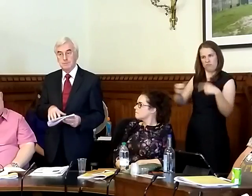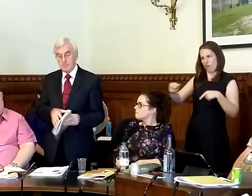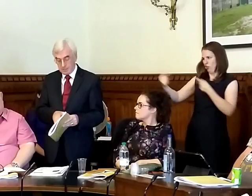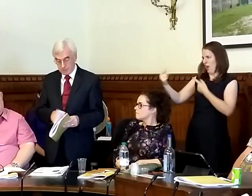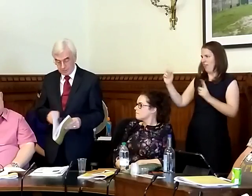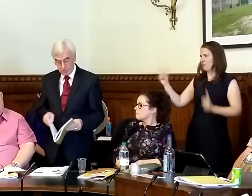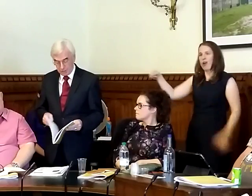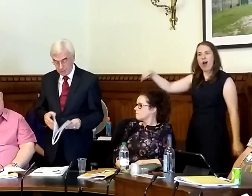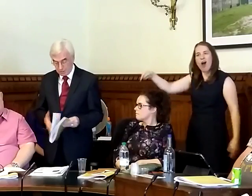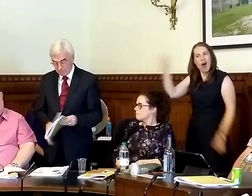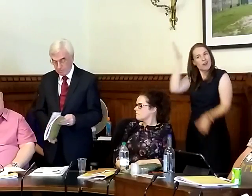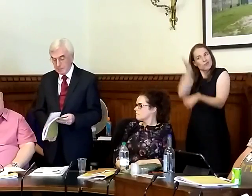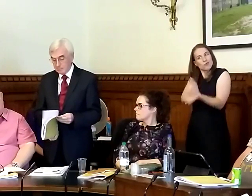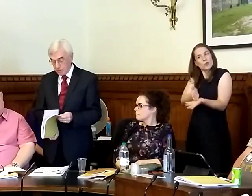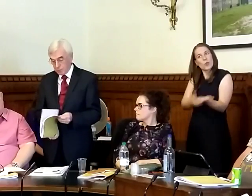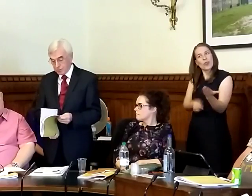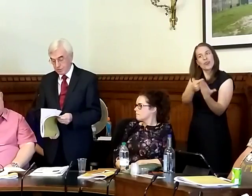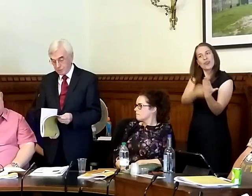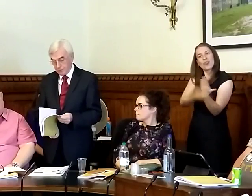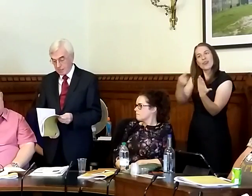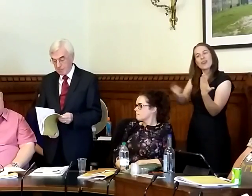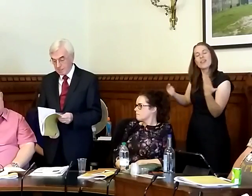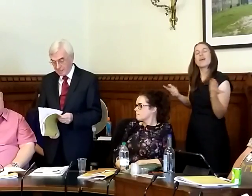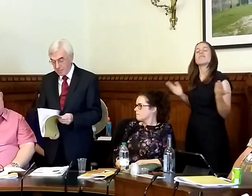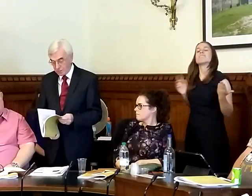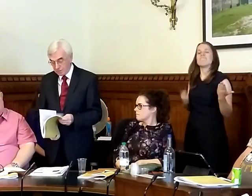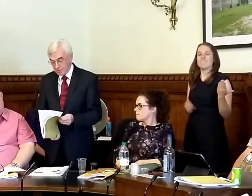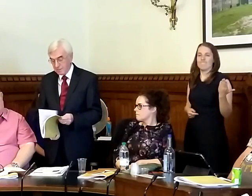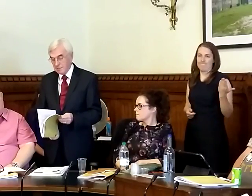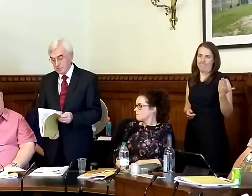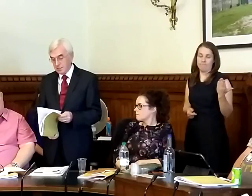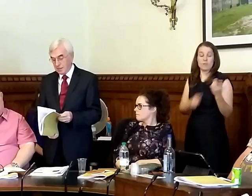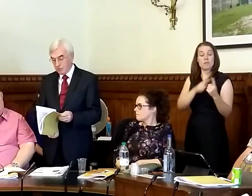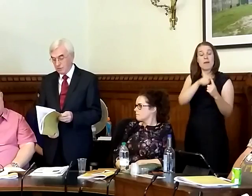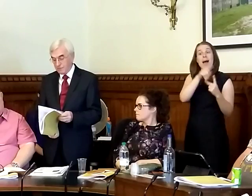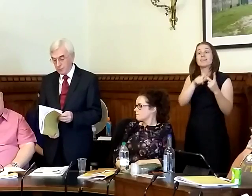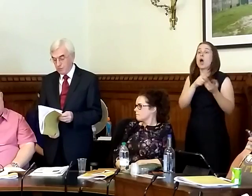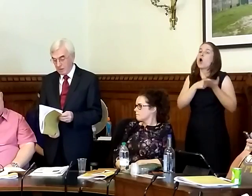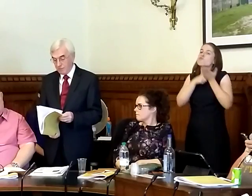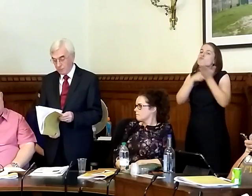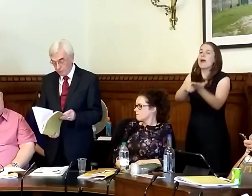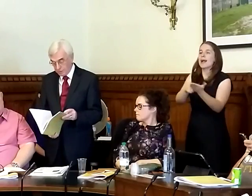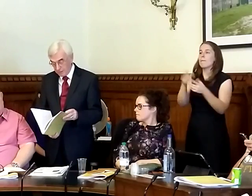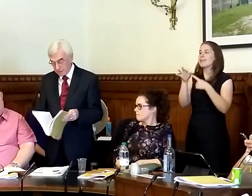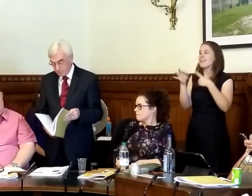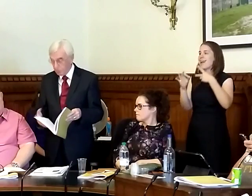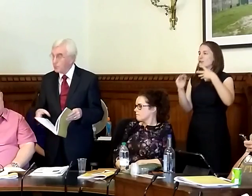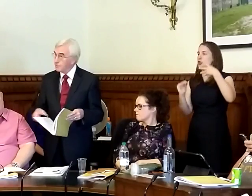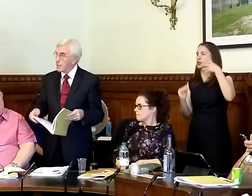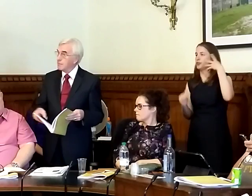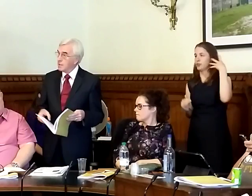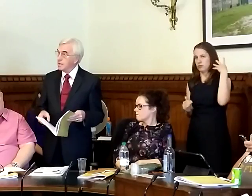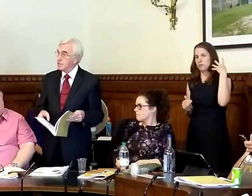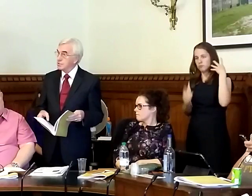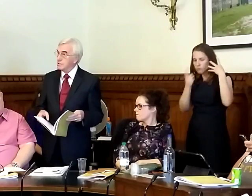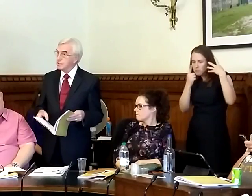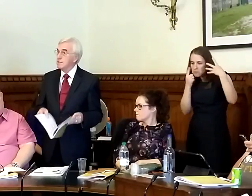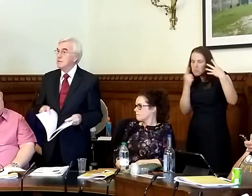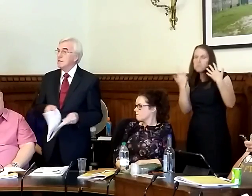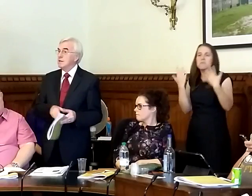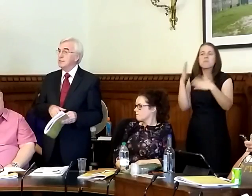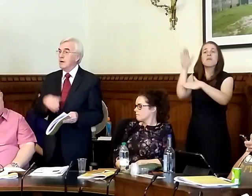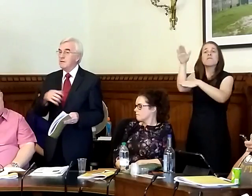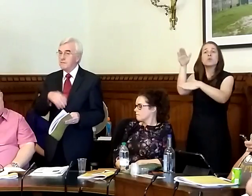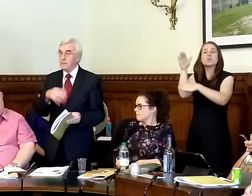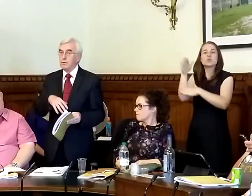the work that's been done, it's unchallengeable. But also in the recommendations to then look for a way forward. And I support the